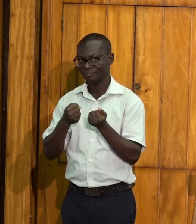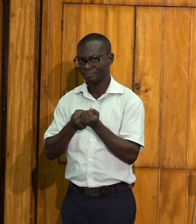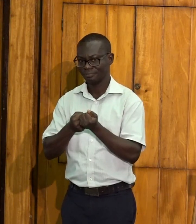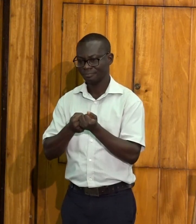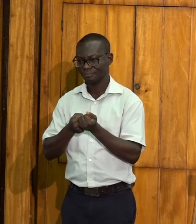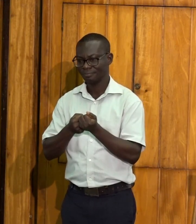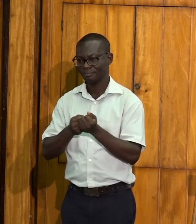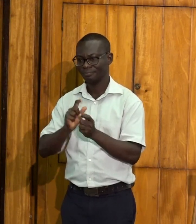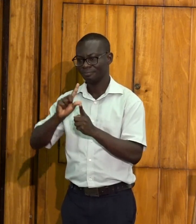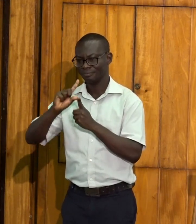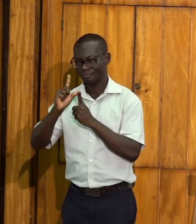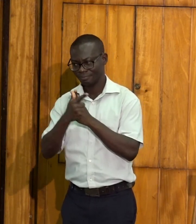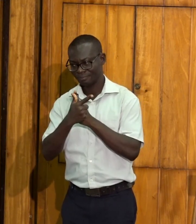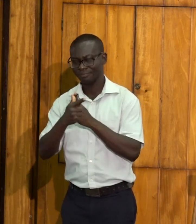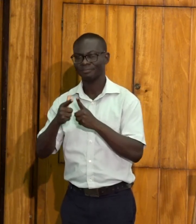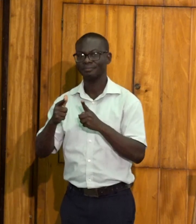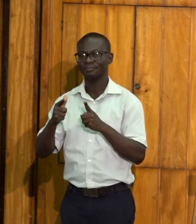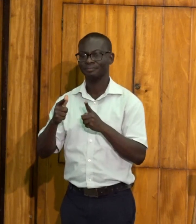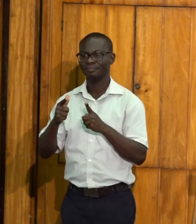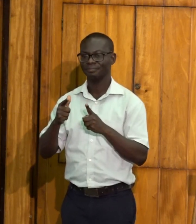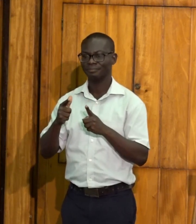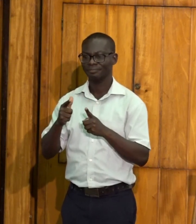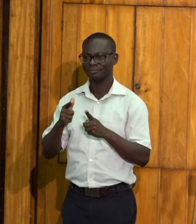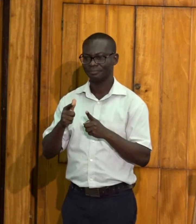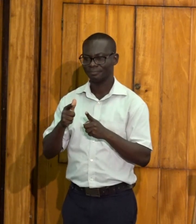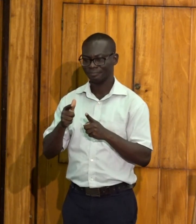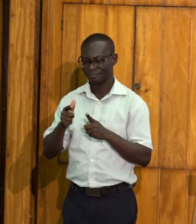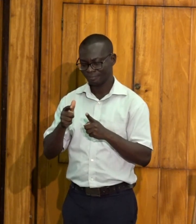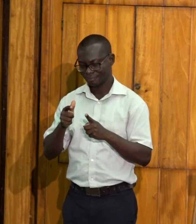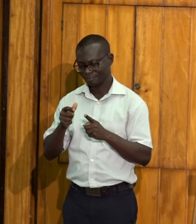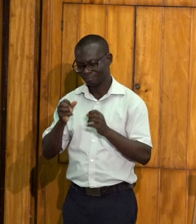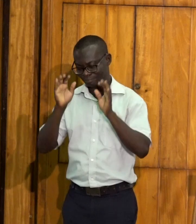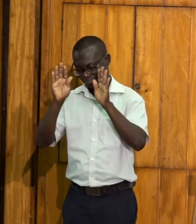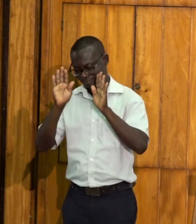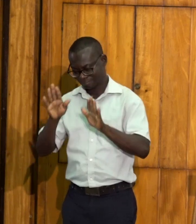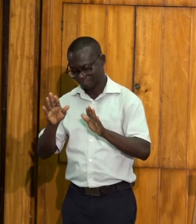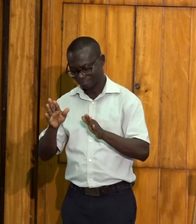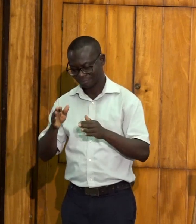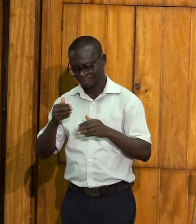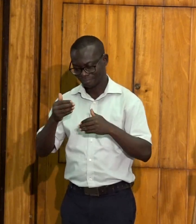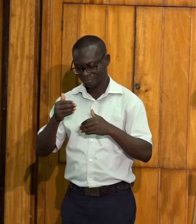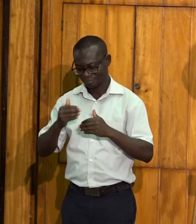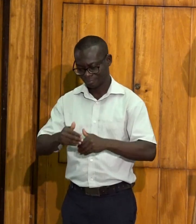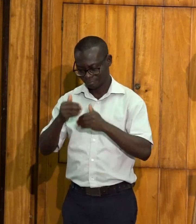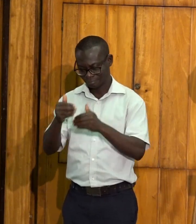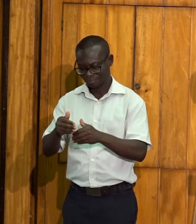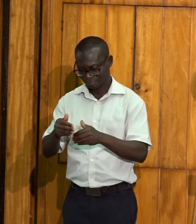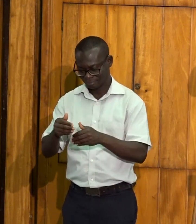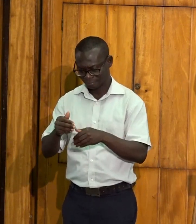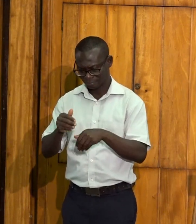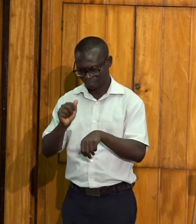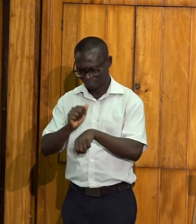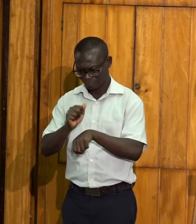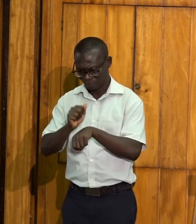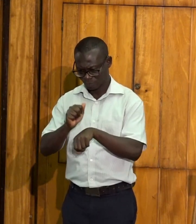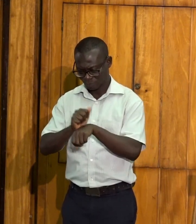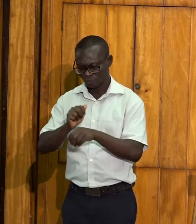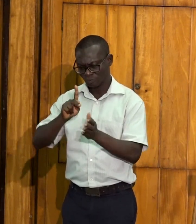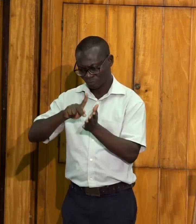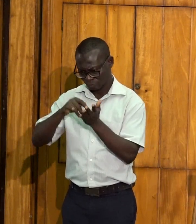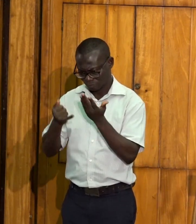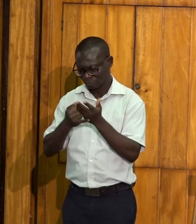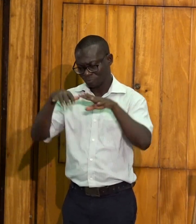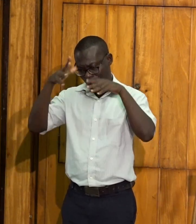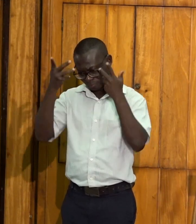local clinic there. Really amazing, amazing stuff that they do. The next step is execution. That's developing the prototypes from